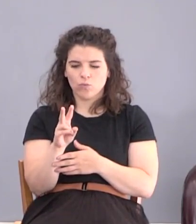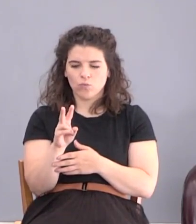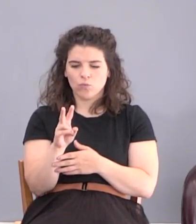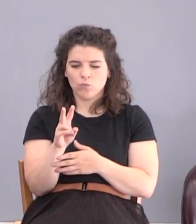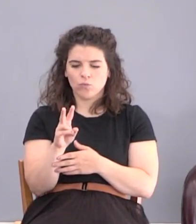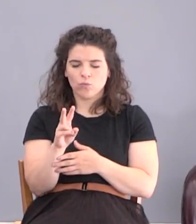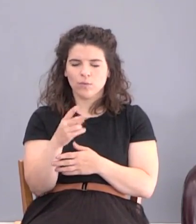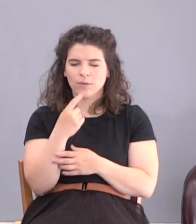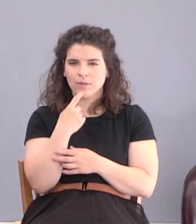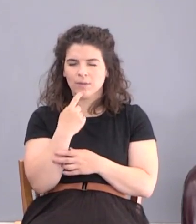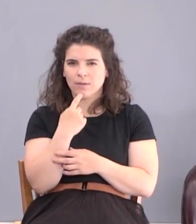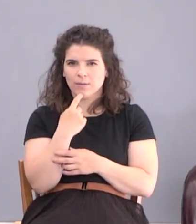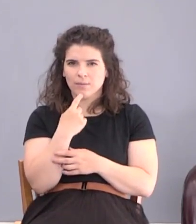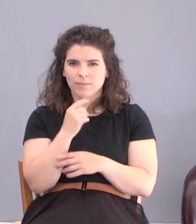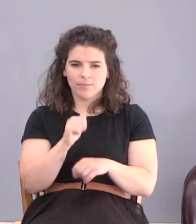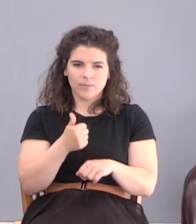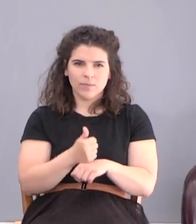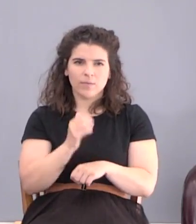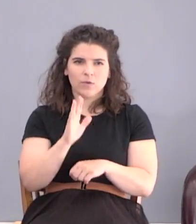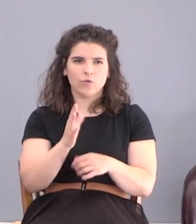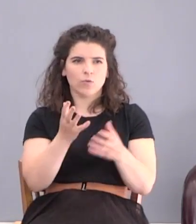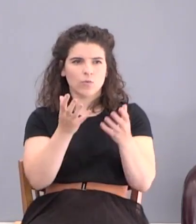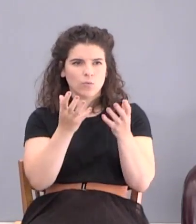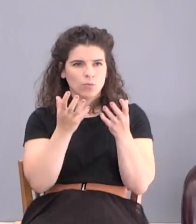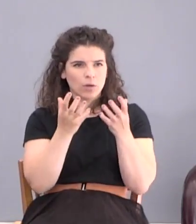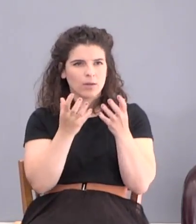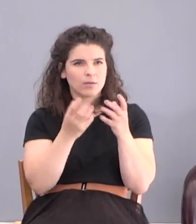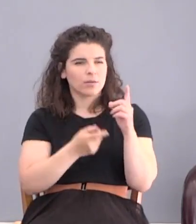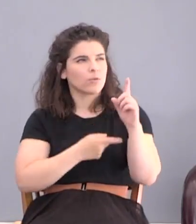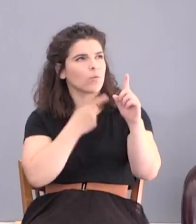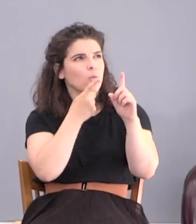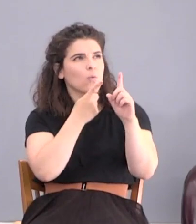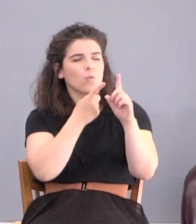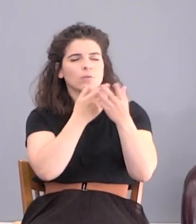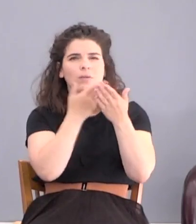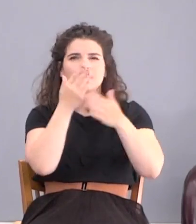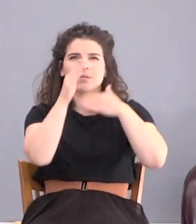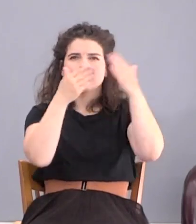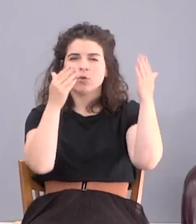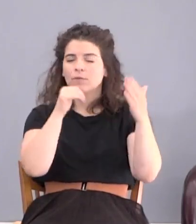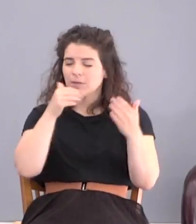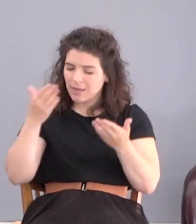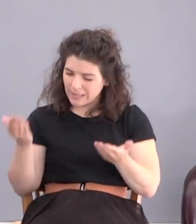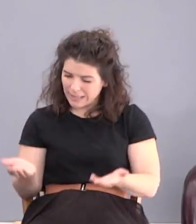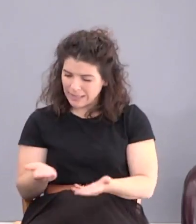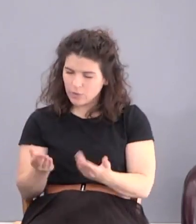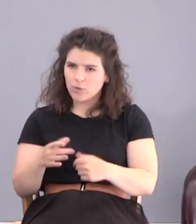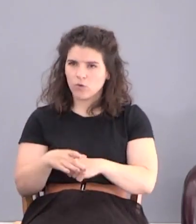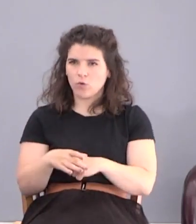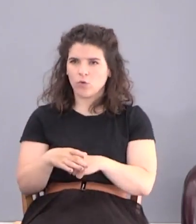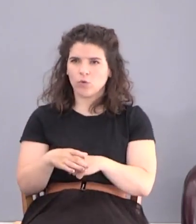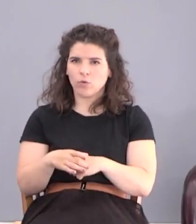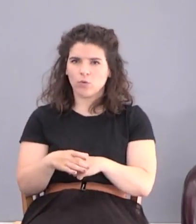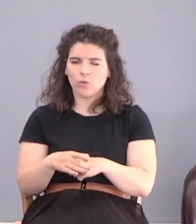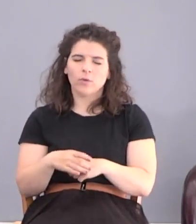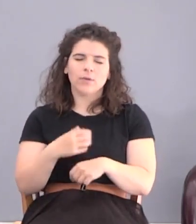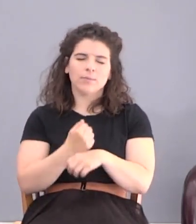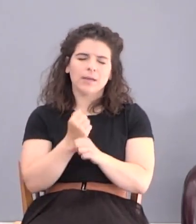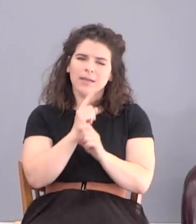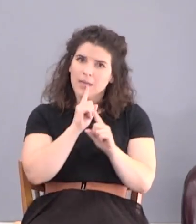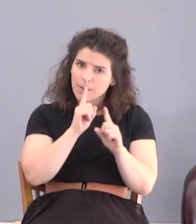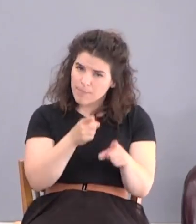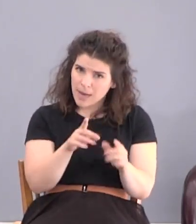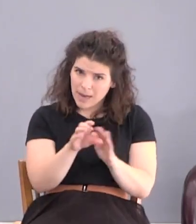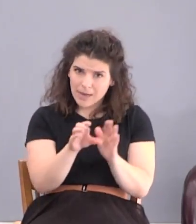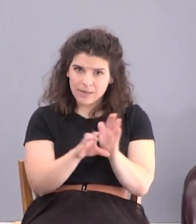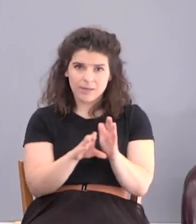he says, set your affection on things above, not on things on the earth. So he's making a command here,